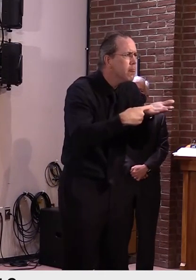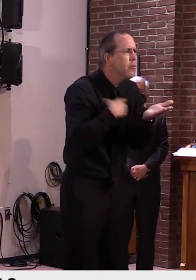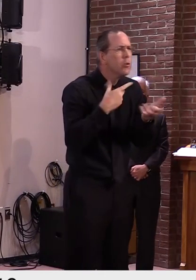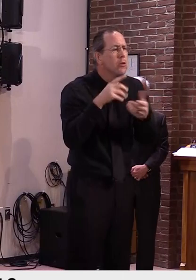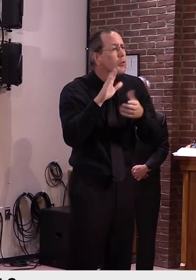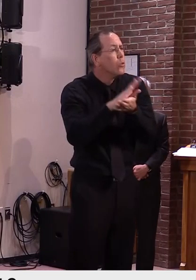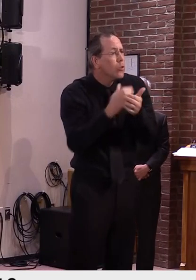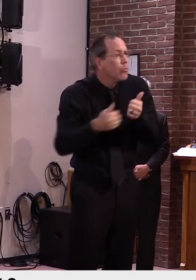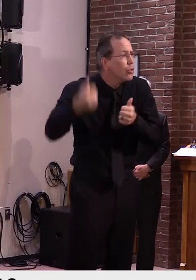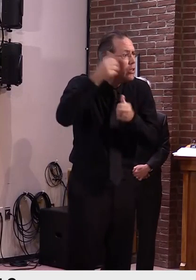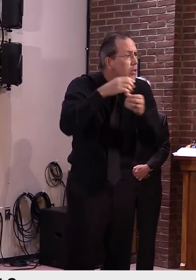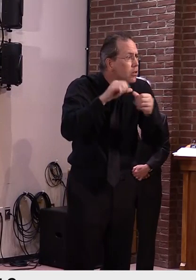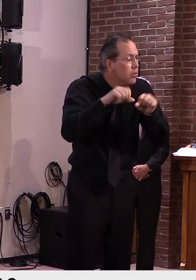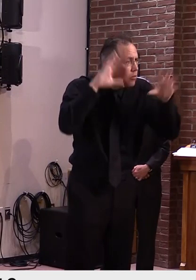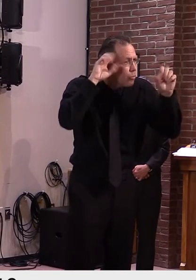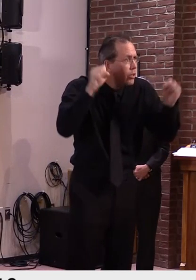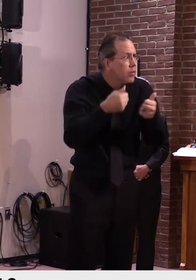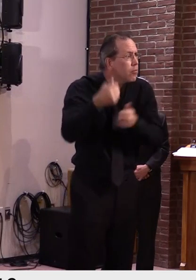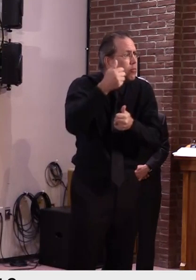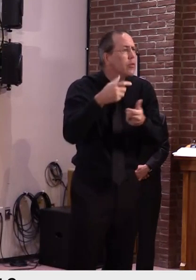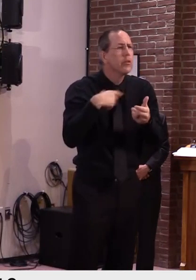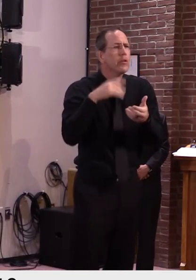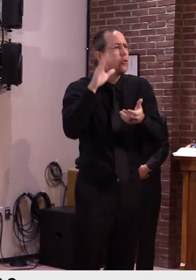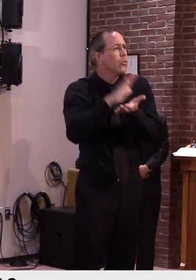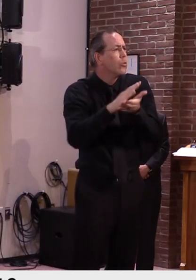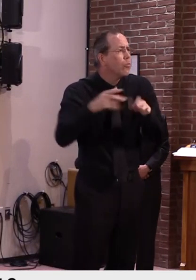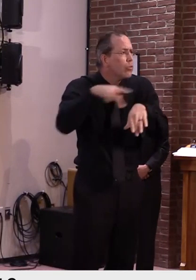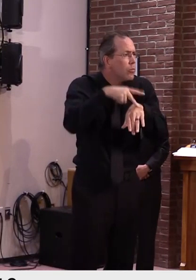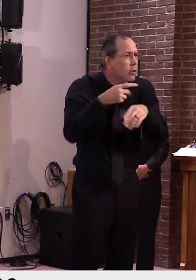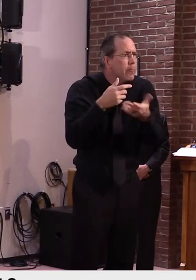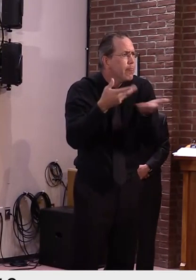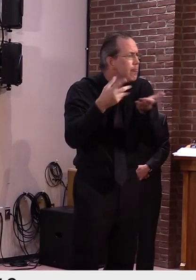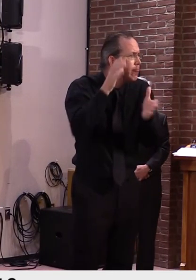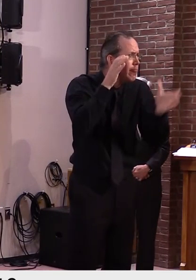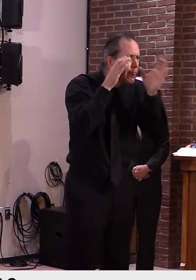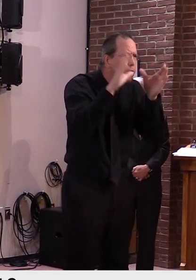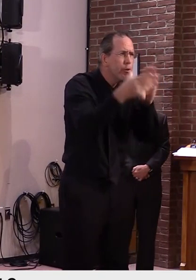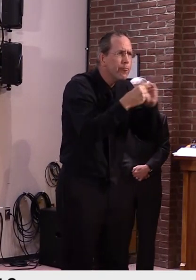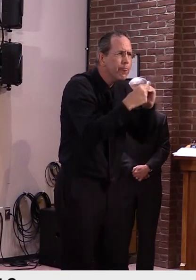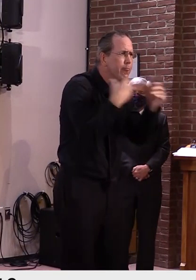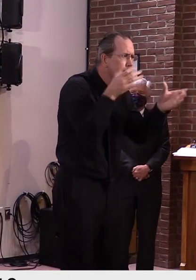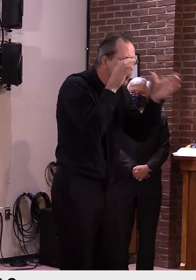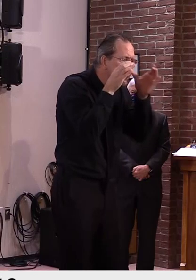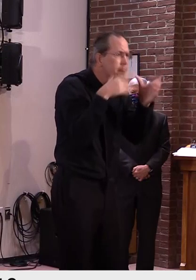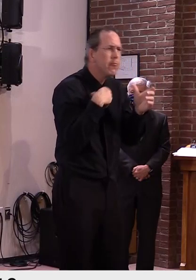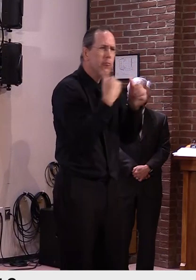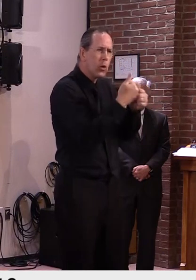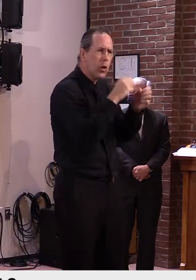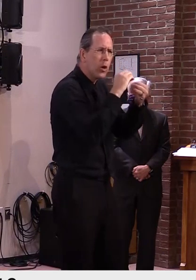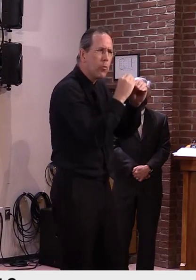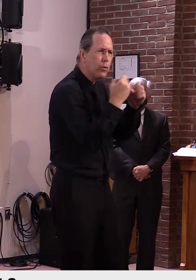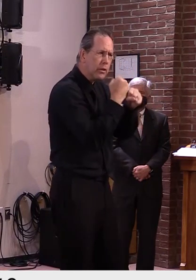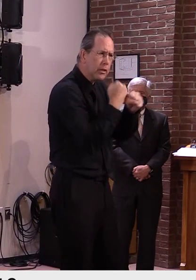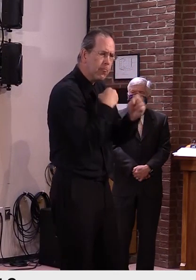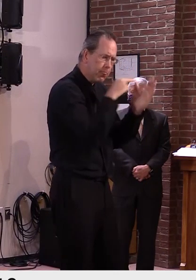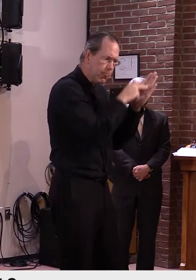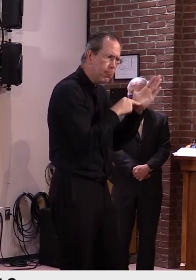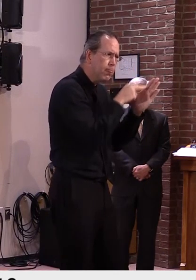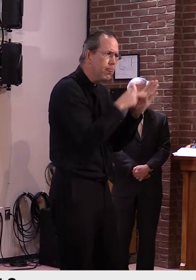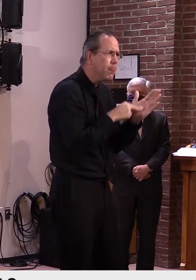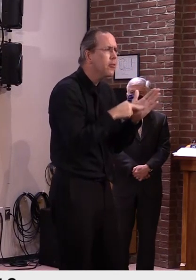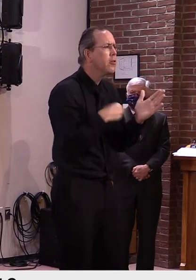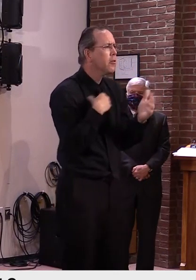more objectively by looking at the health data, which, as I mentioned previously, remains positive in spite of the small number of cases we have seen in schools